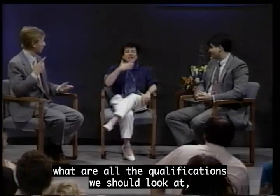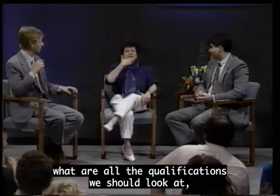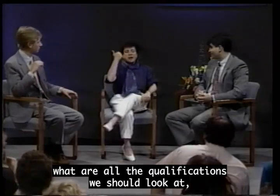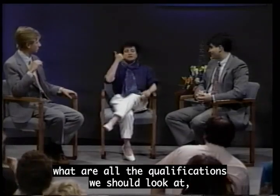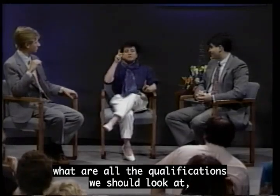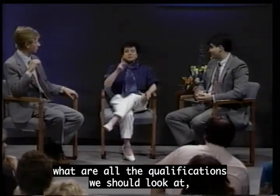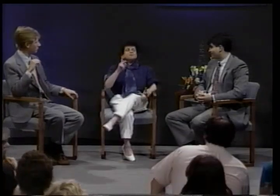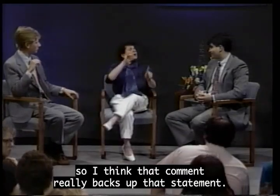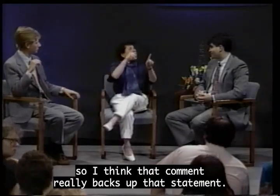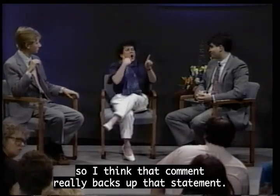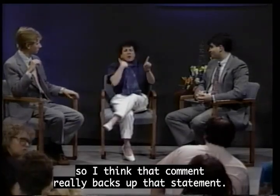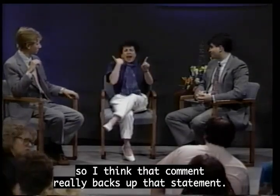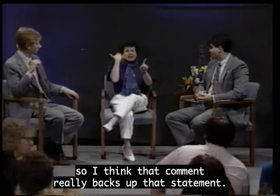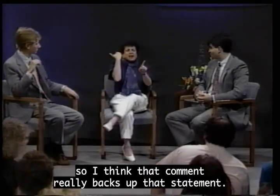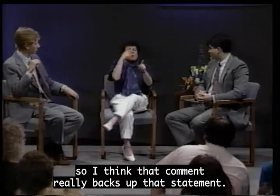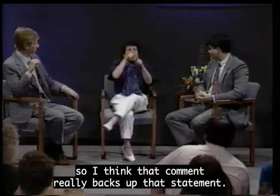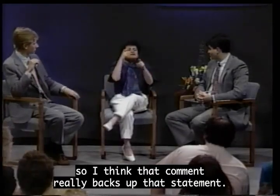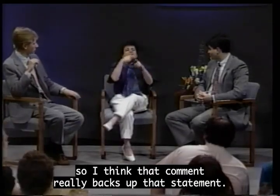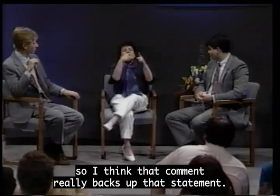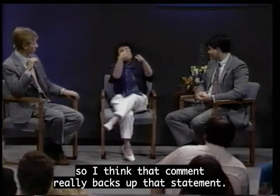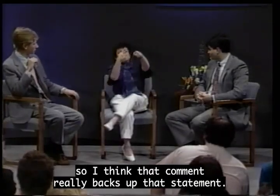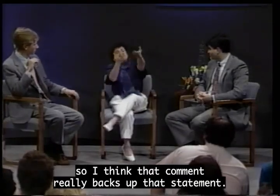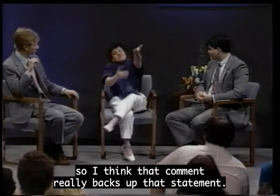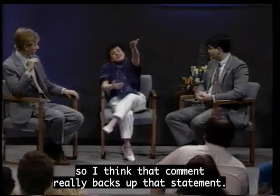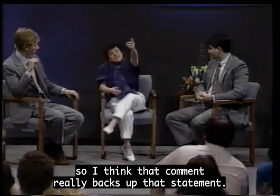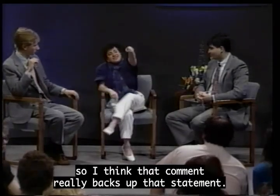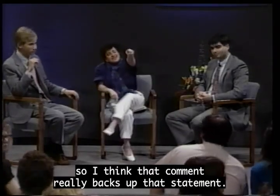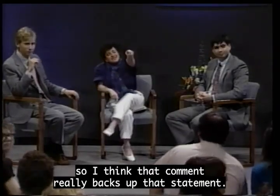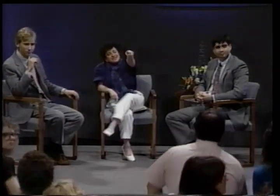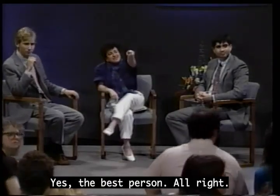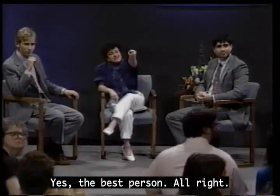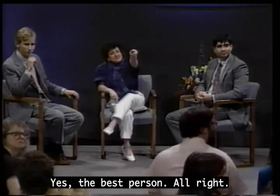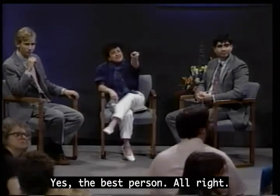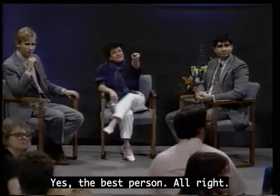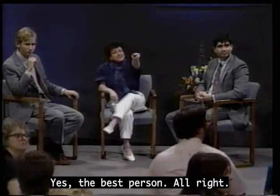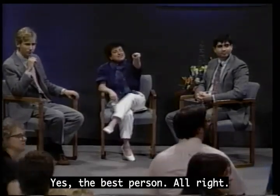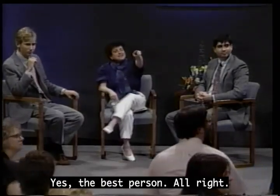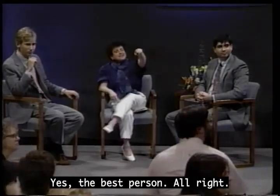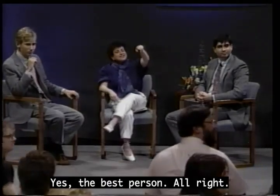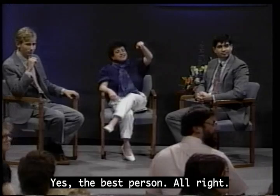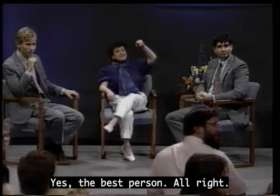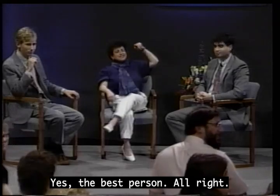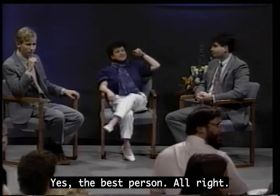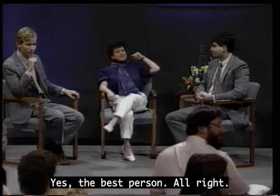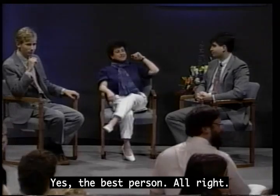that statement. Yes, the best person. All right, here's another question from our studio audience.